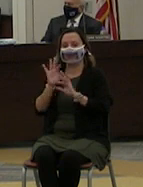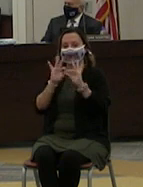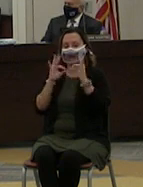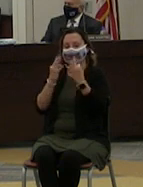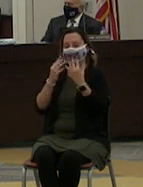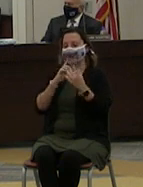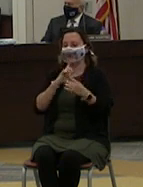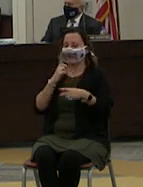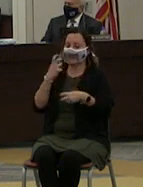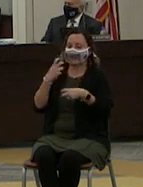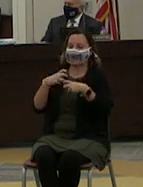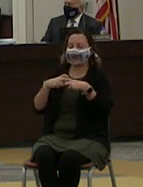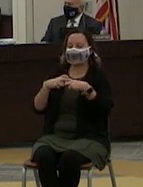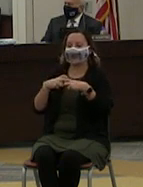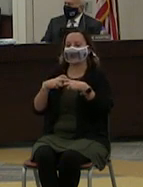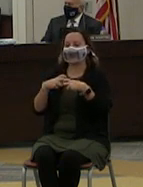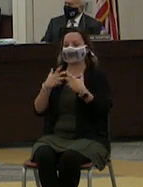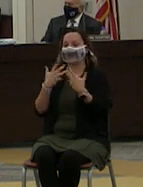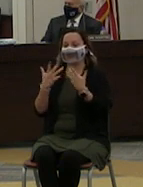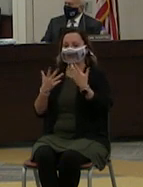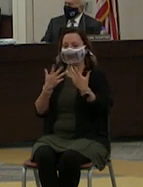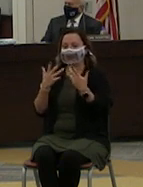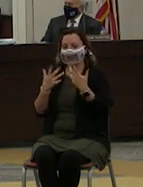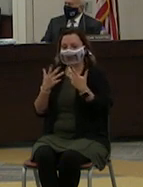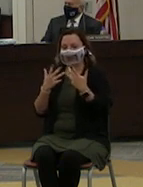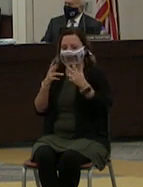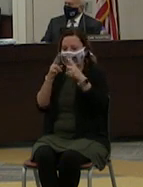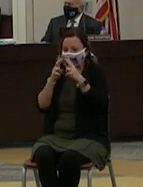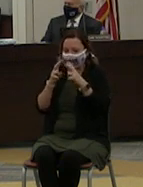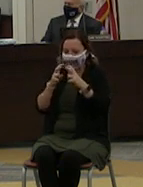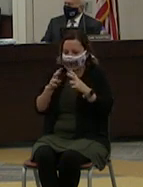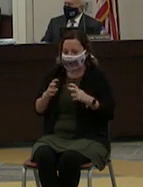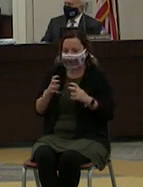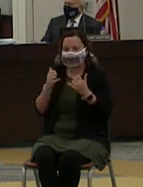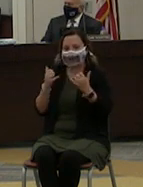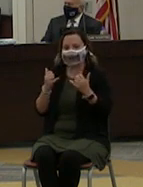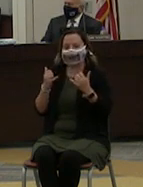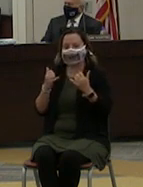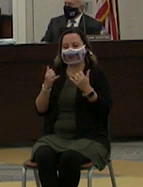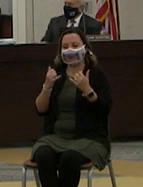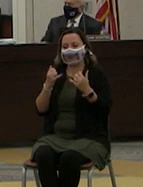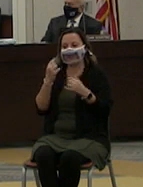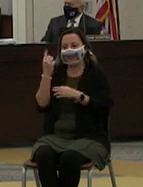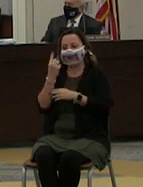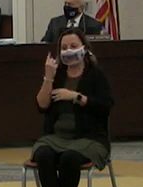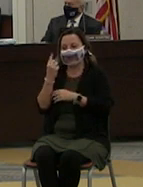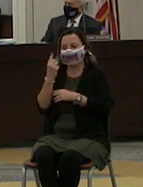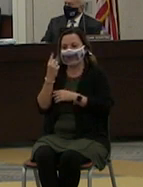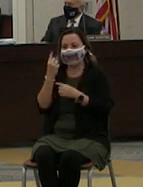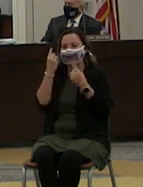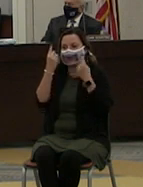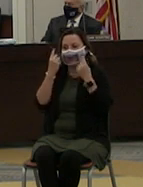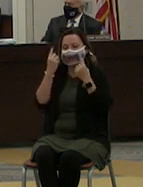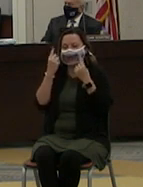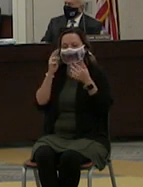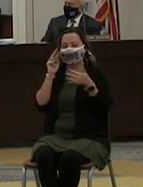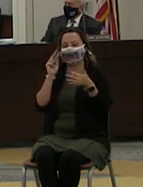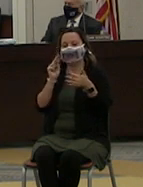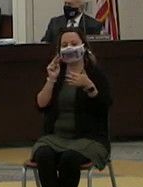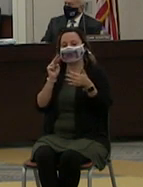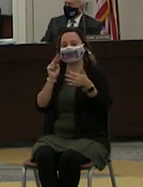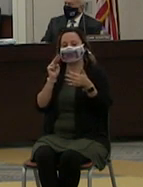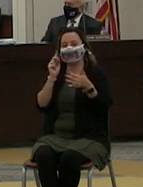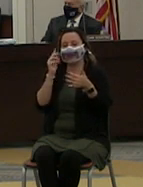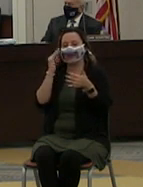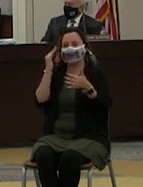it's difficult to tease that apart right now, but mm-hmm. something I think we're definitely looking at as we think about the next school year and